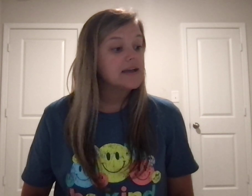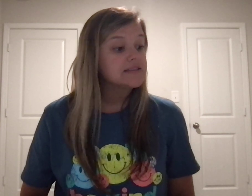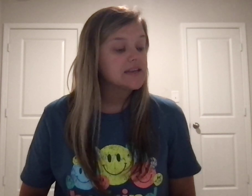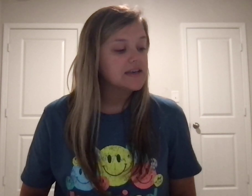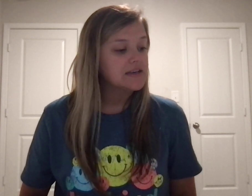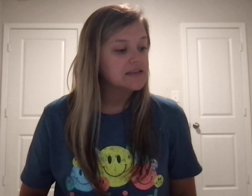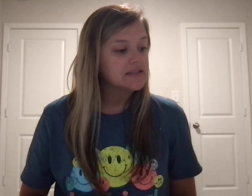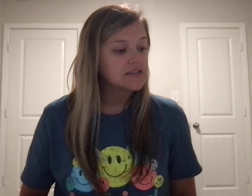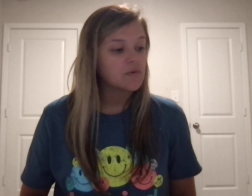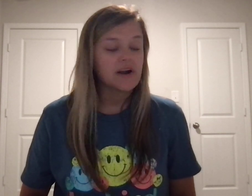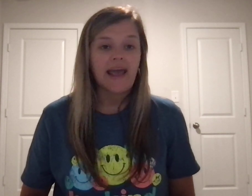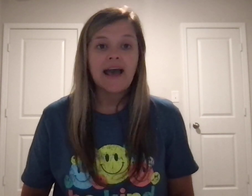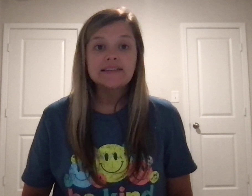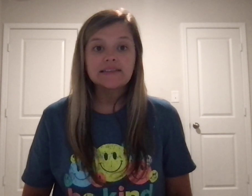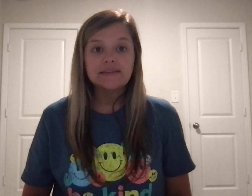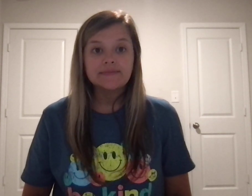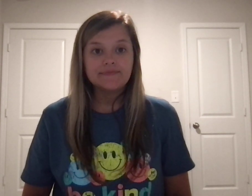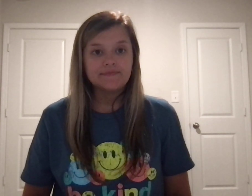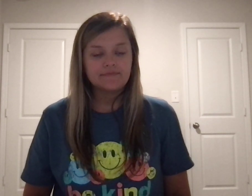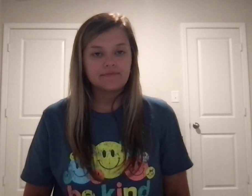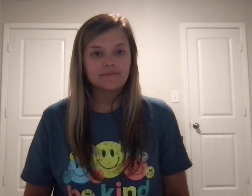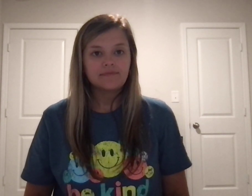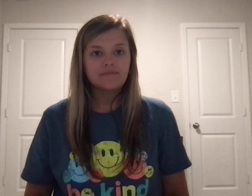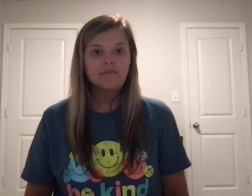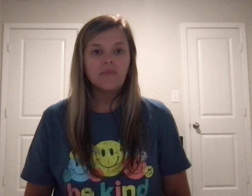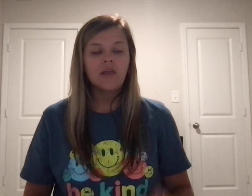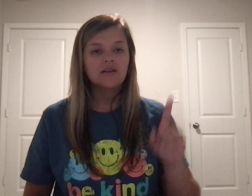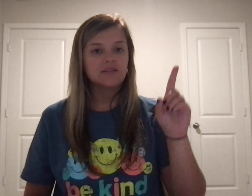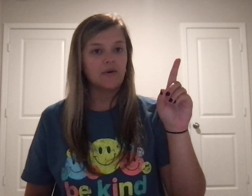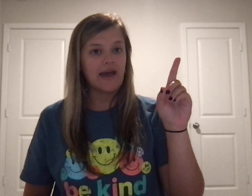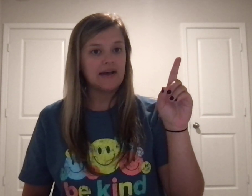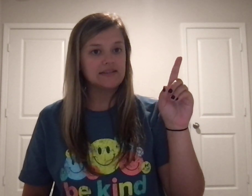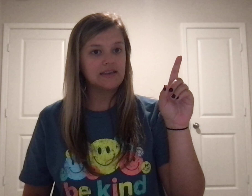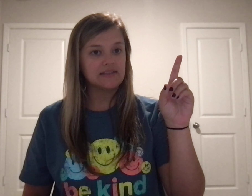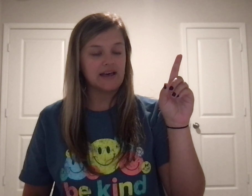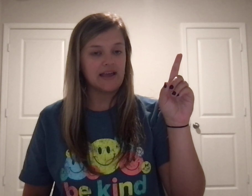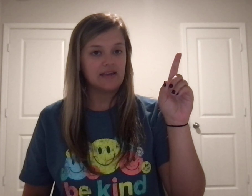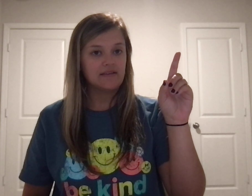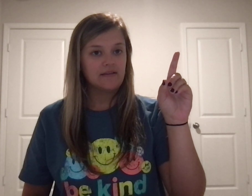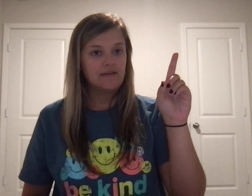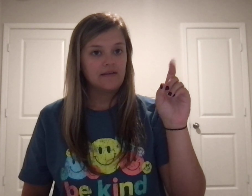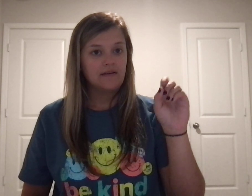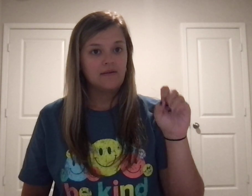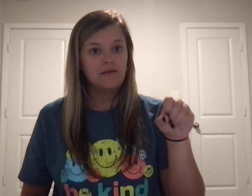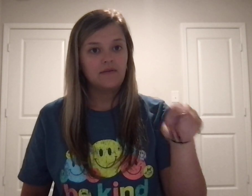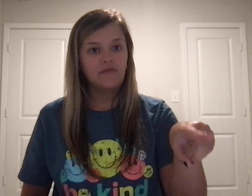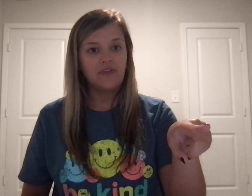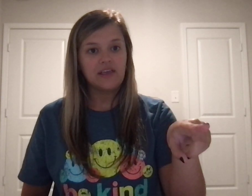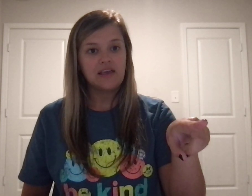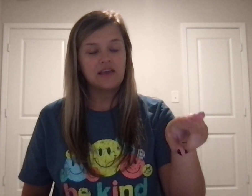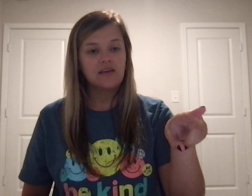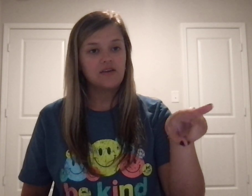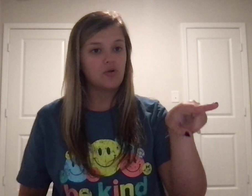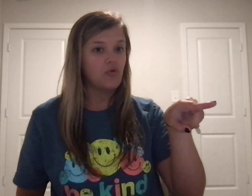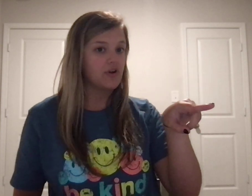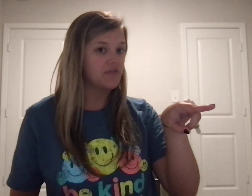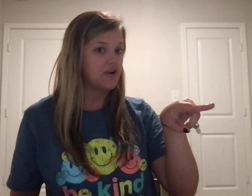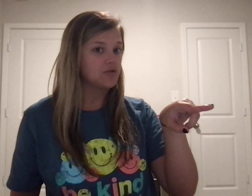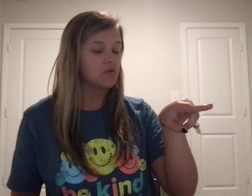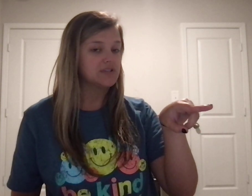Next is the word ask. So ask is like flicking your pointer finger towards